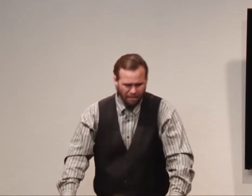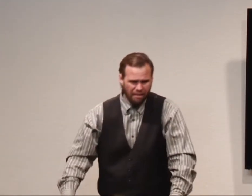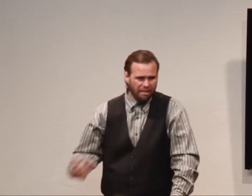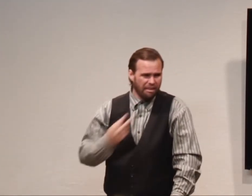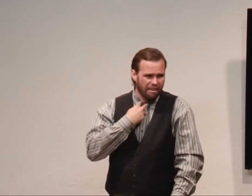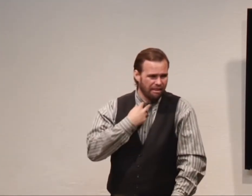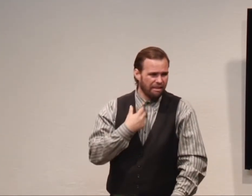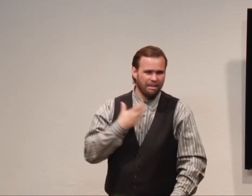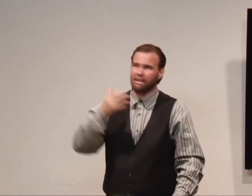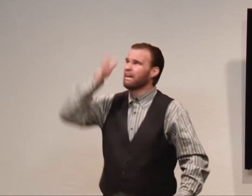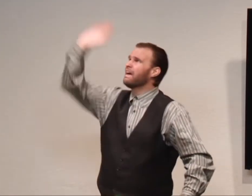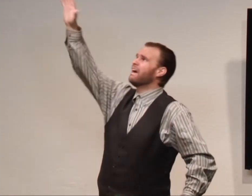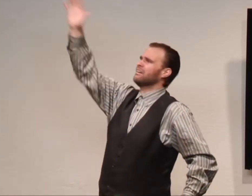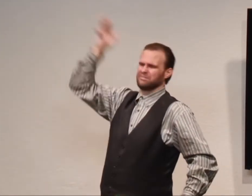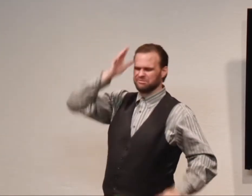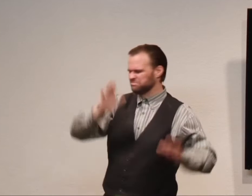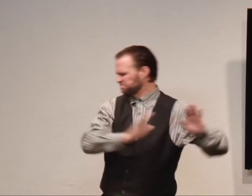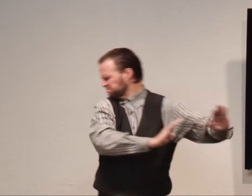So when we sin,